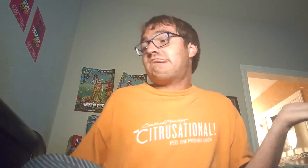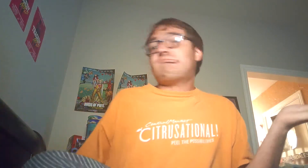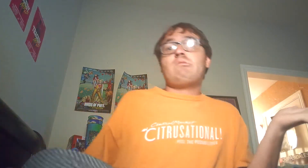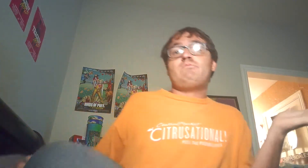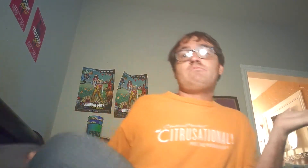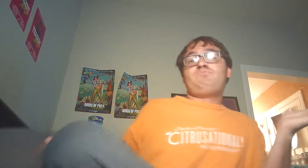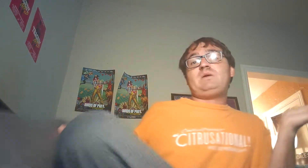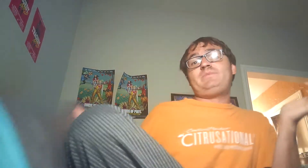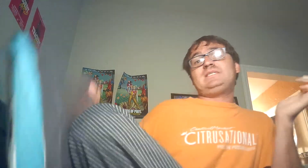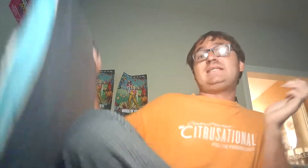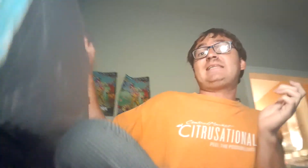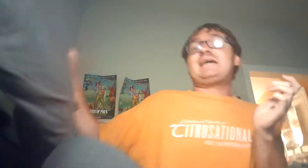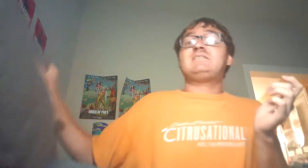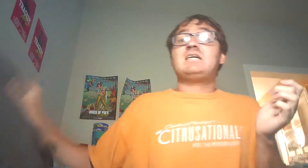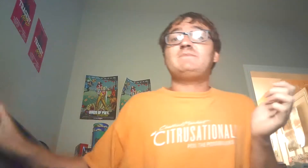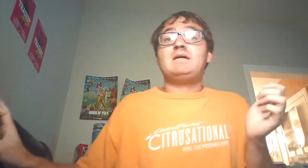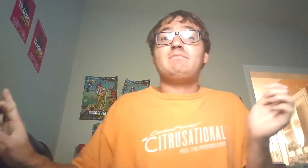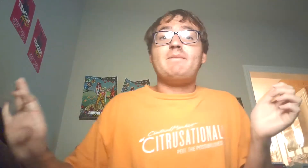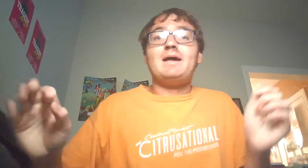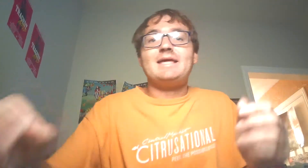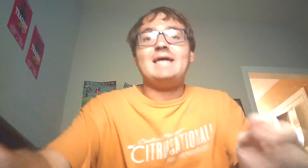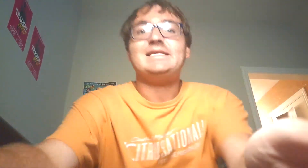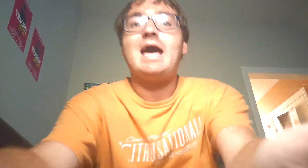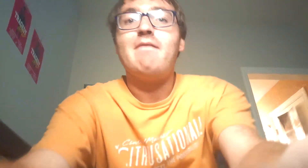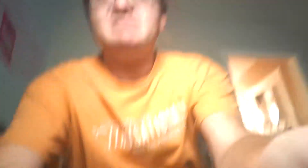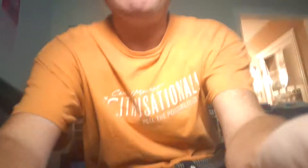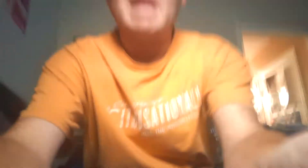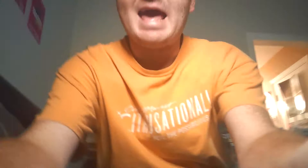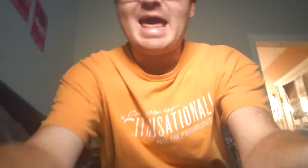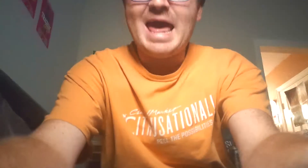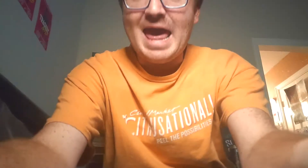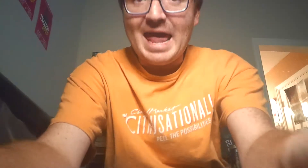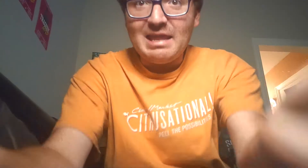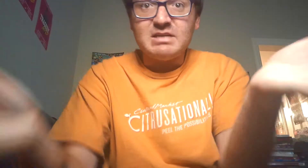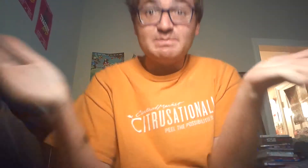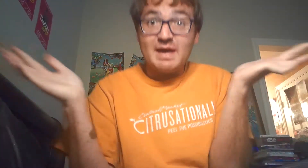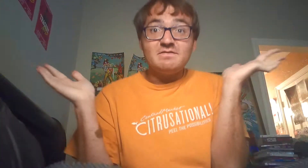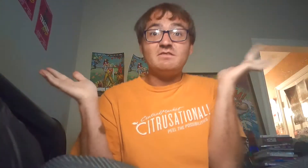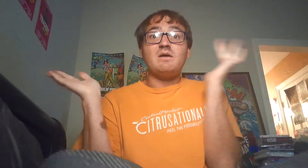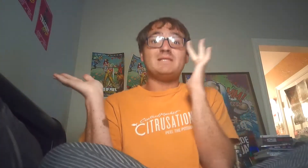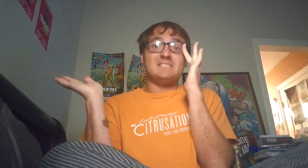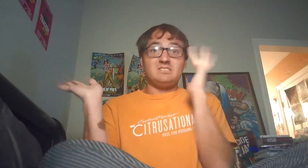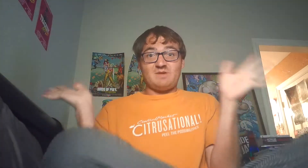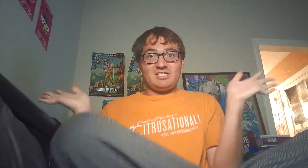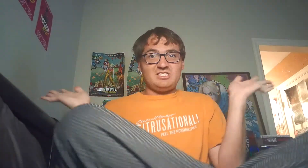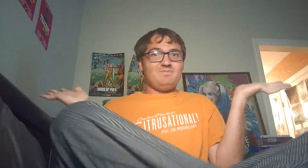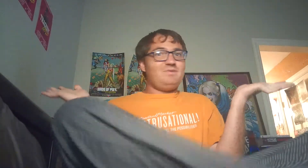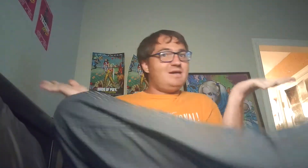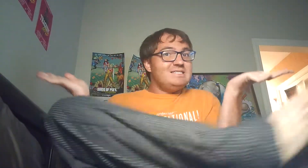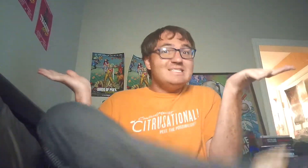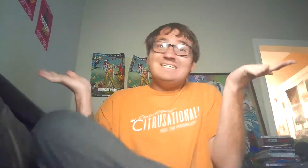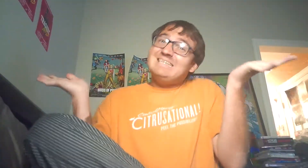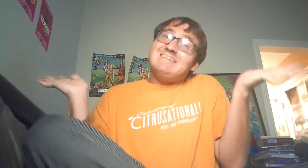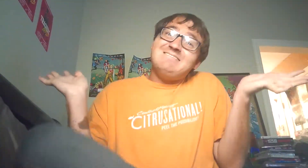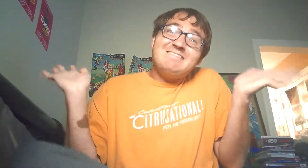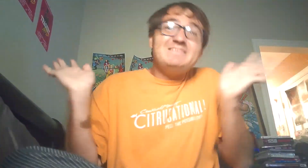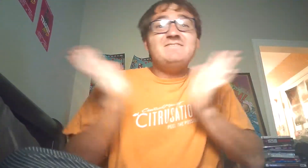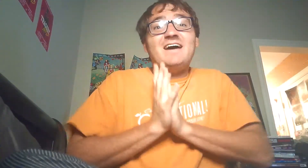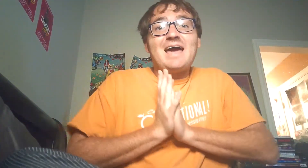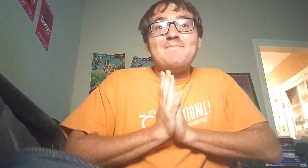some people didn't like that I talked about it on my podcast. I was hella respectful about the situation, but whatever the fuck, I'm not gonna